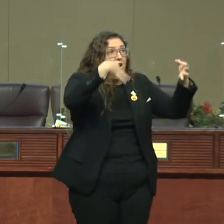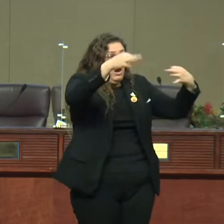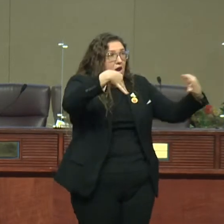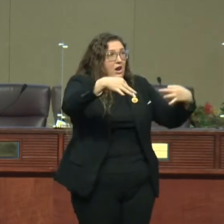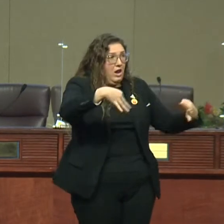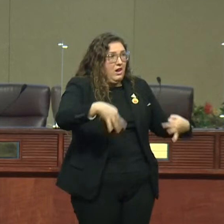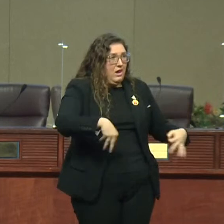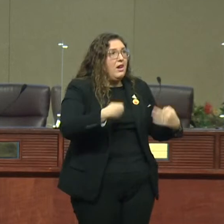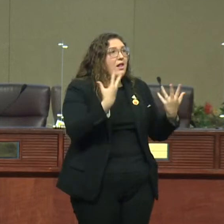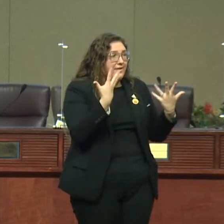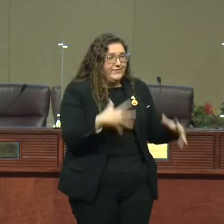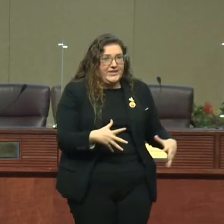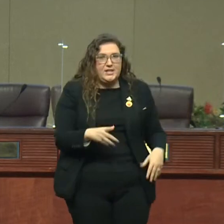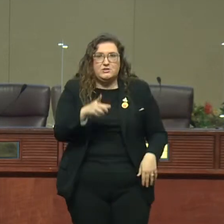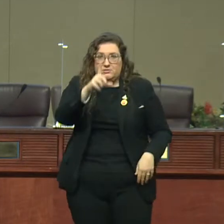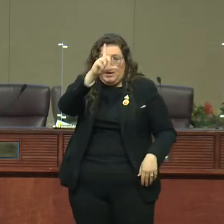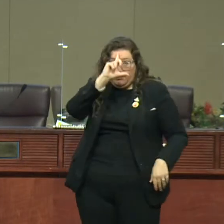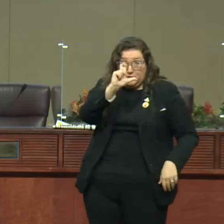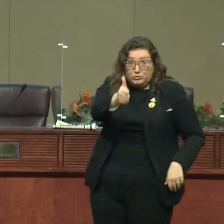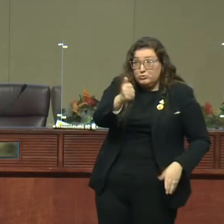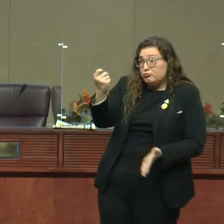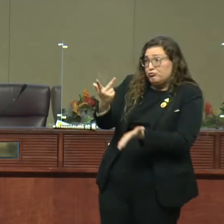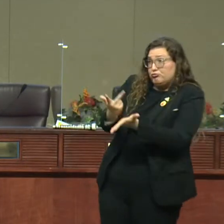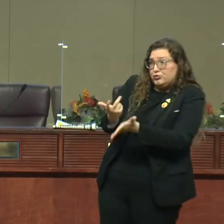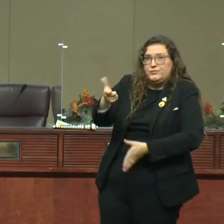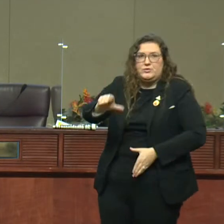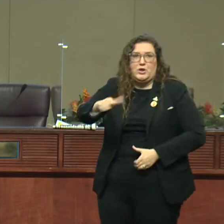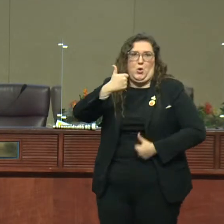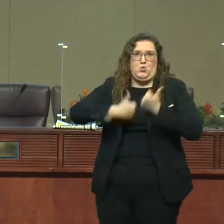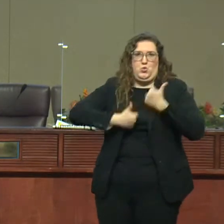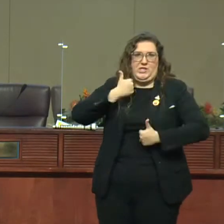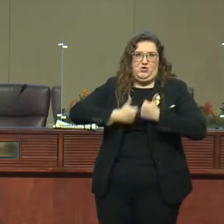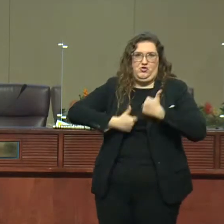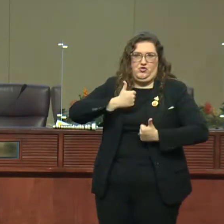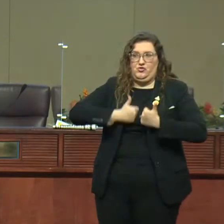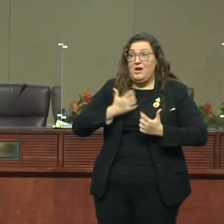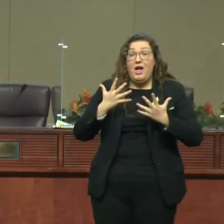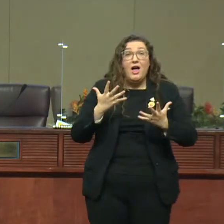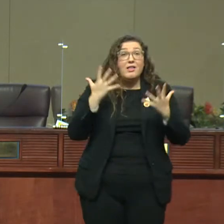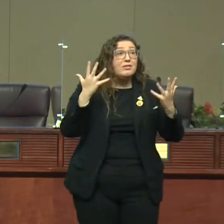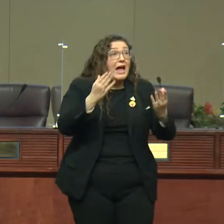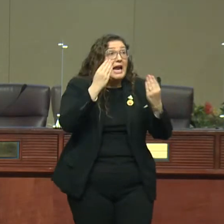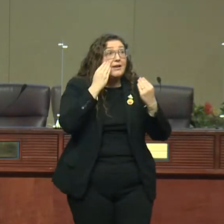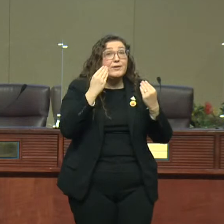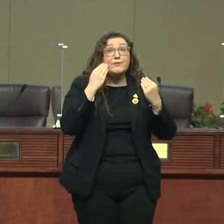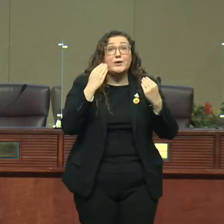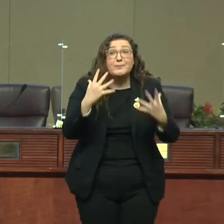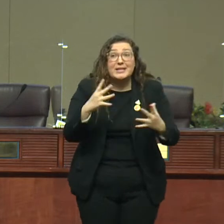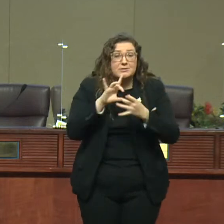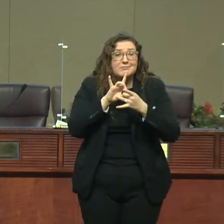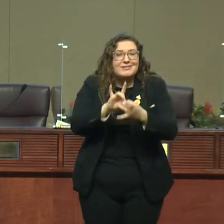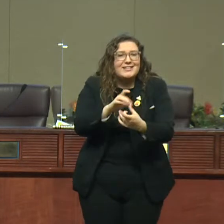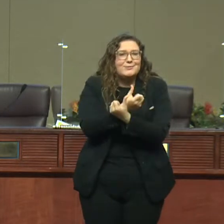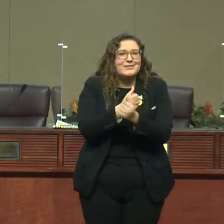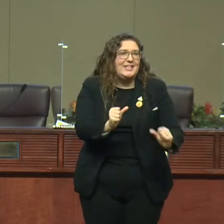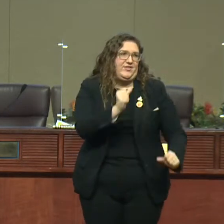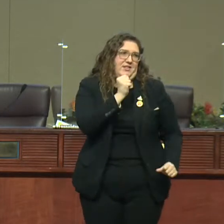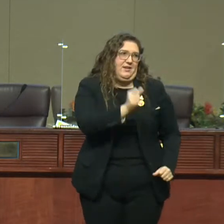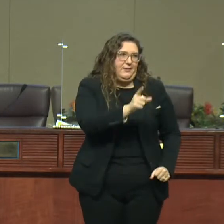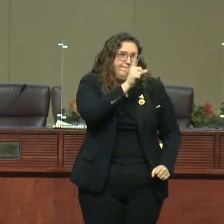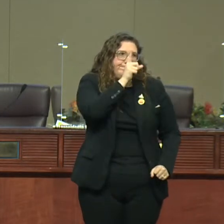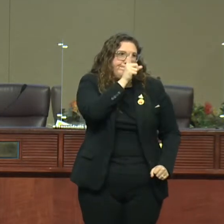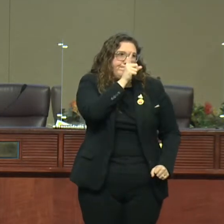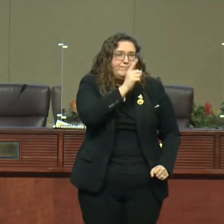There is not much data out there with regard to safety yet, because that's the data that has been collected through